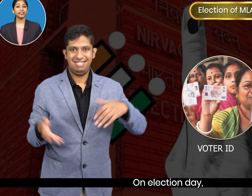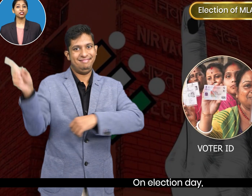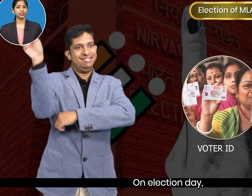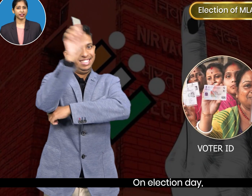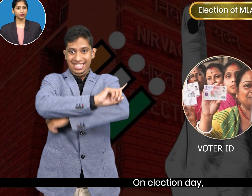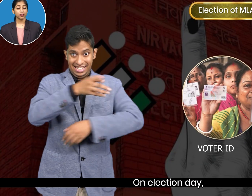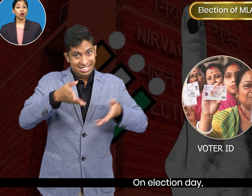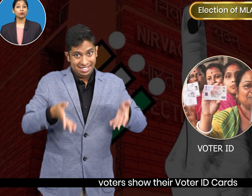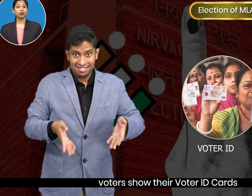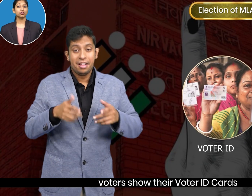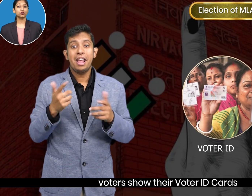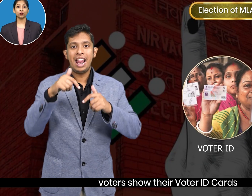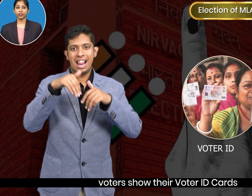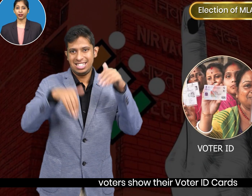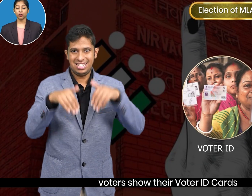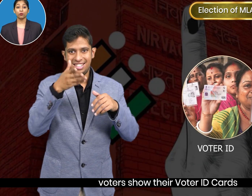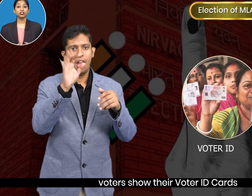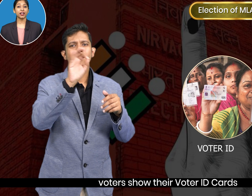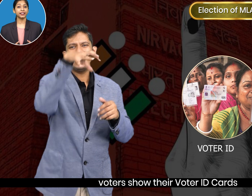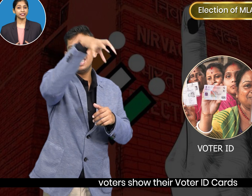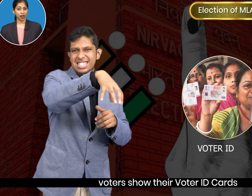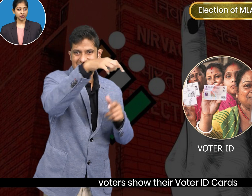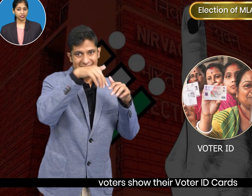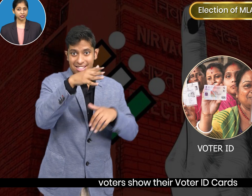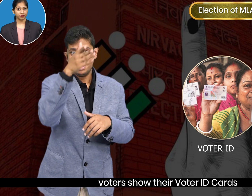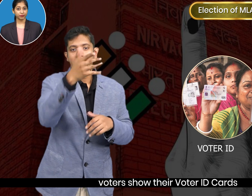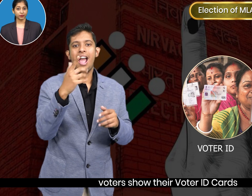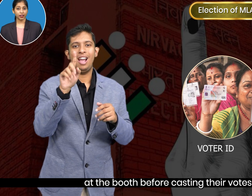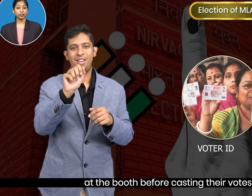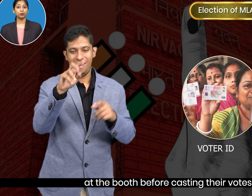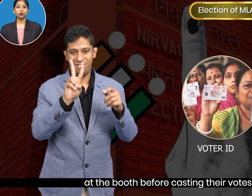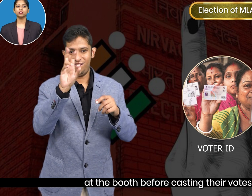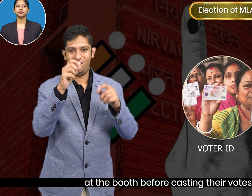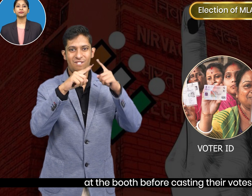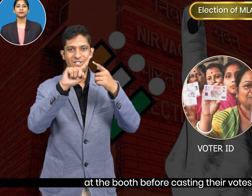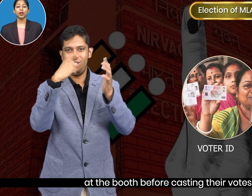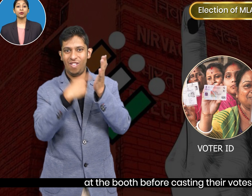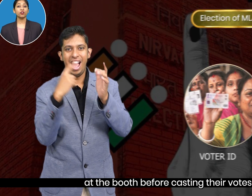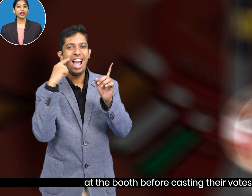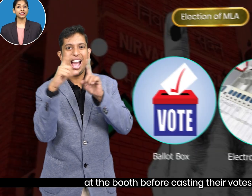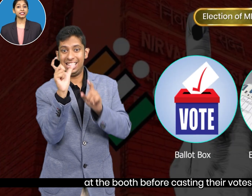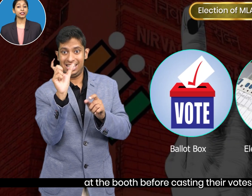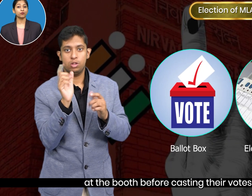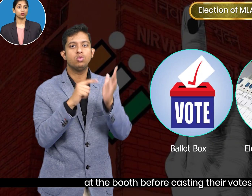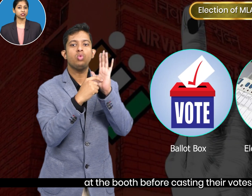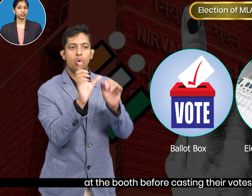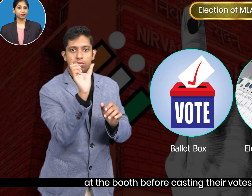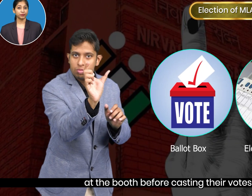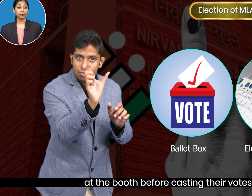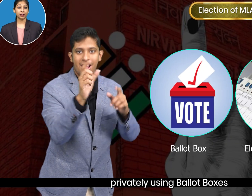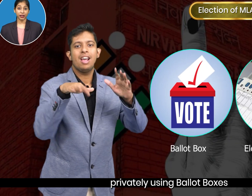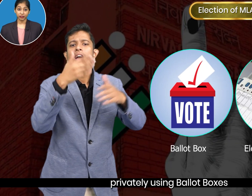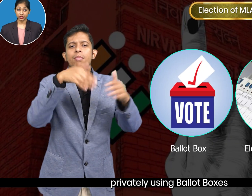On election day, voters show their voter ID cards at the booth before casting their